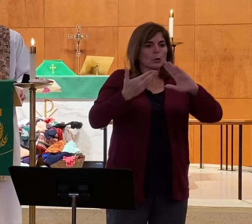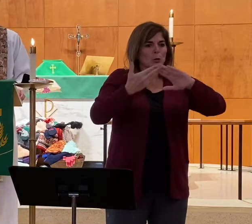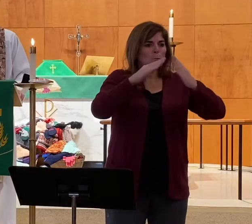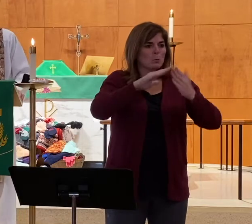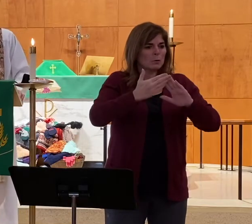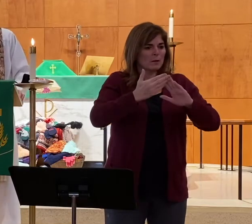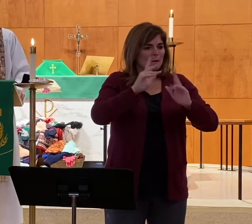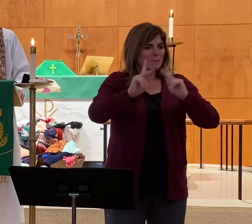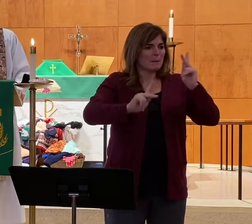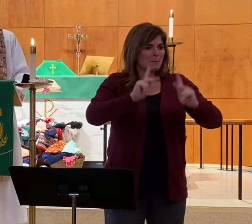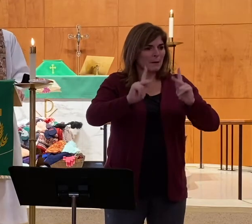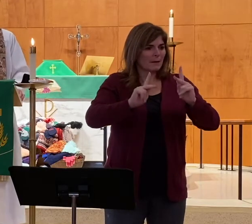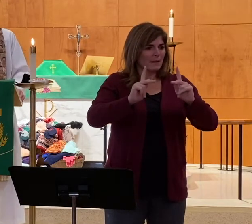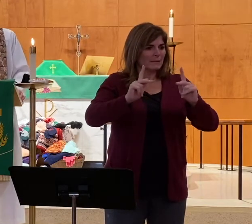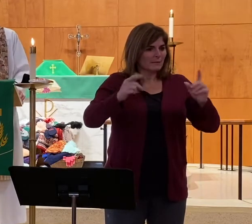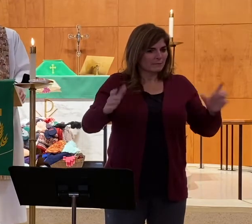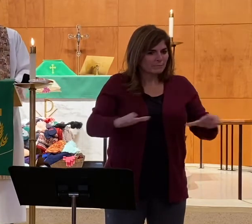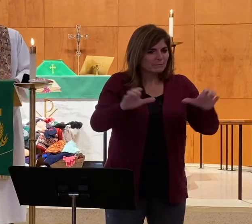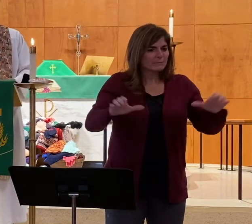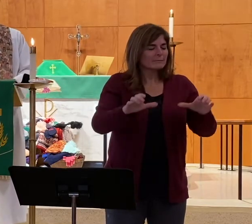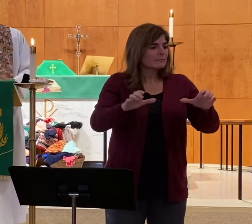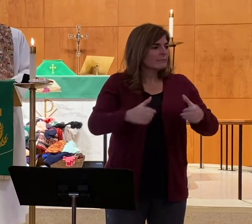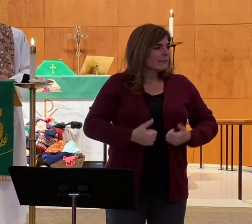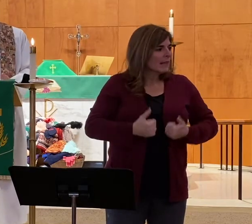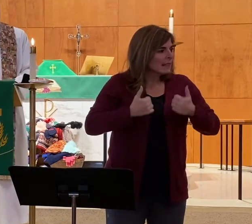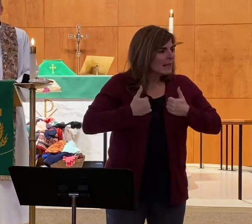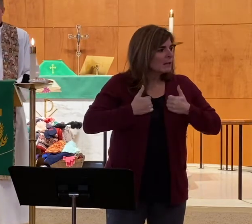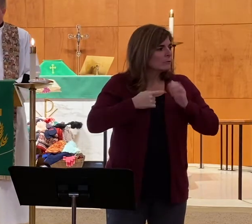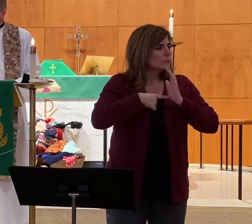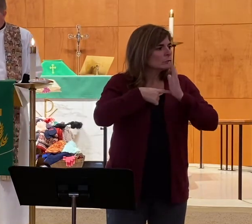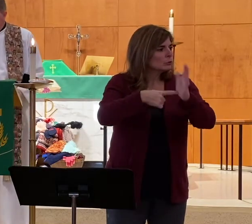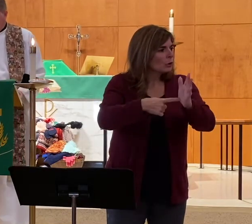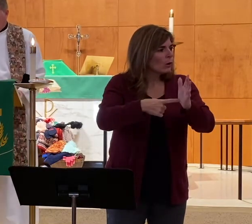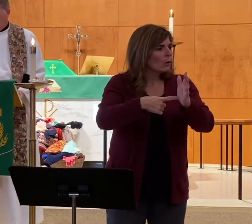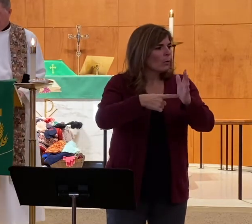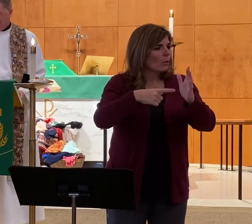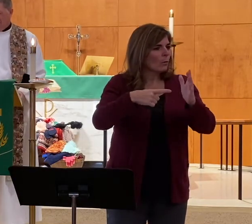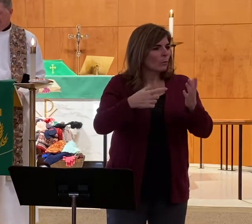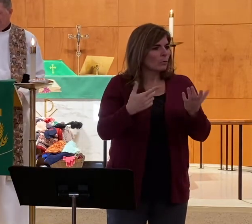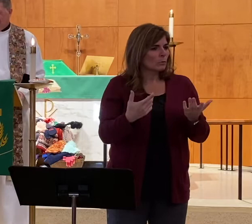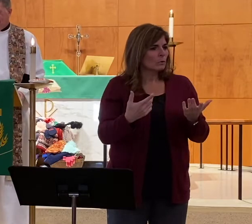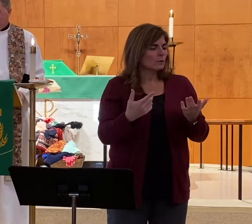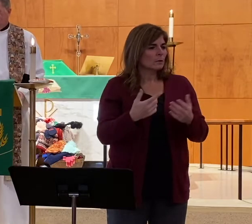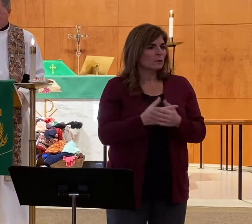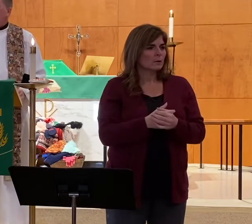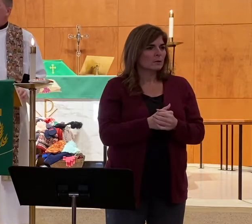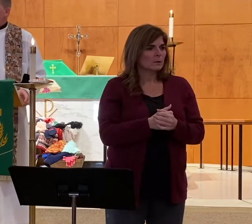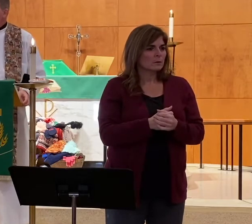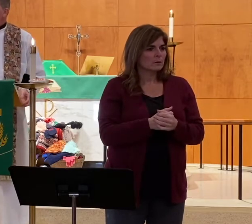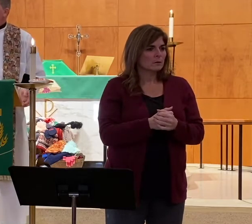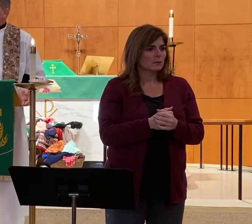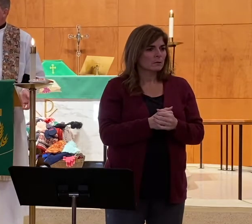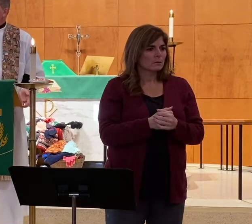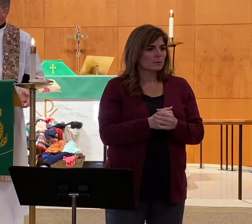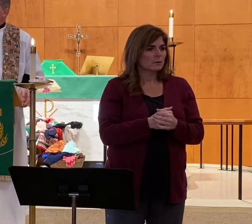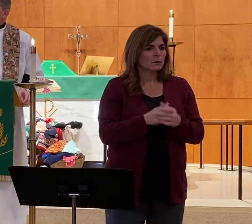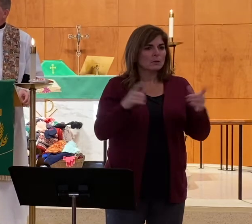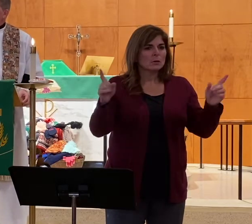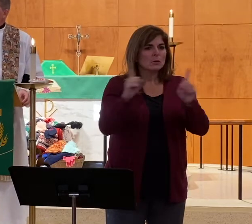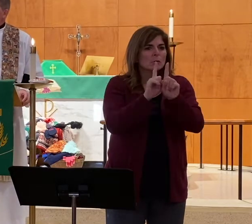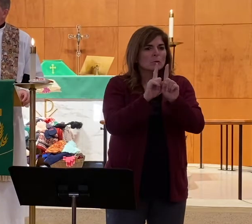people. People living a way of life together. People walking